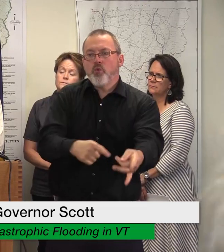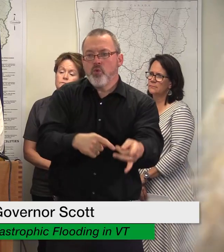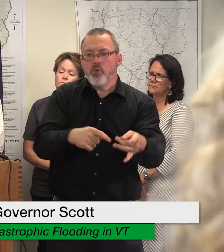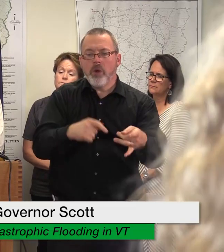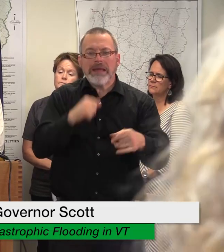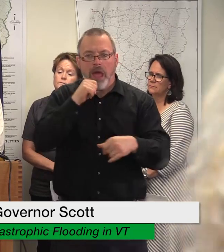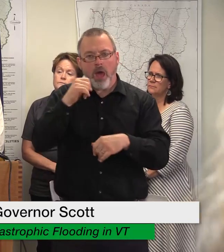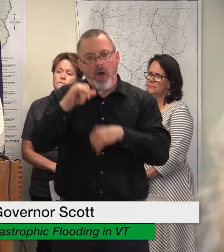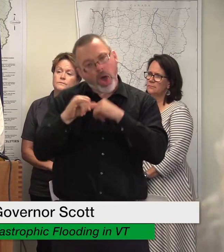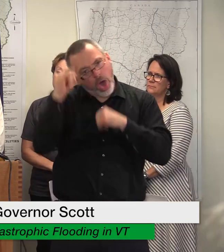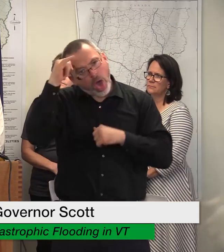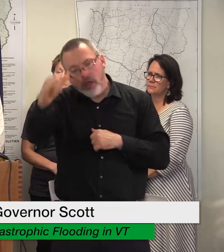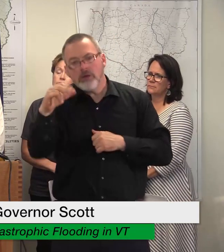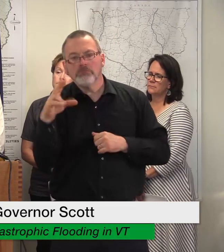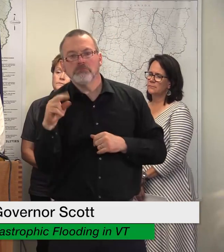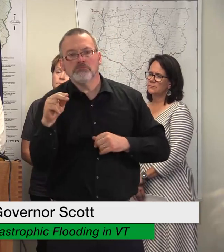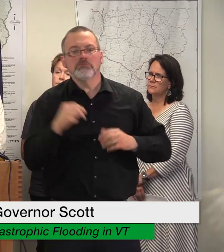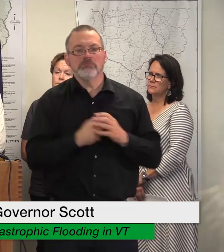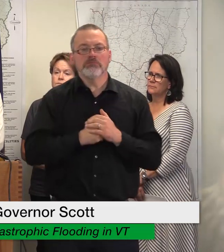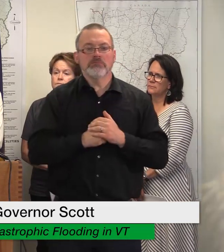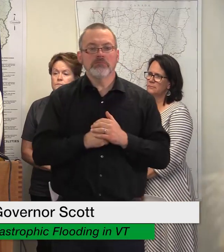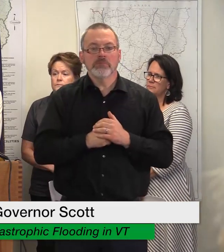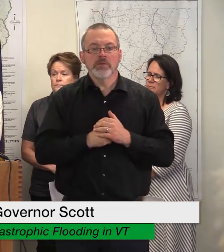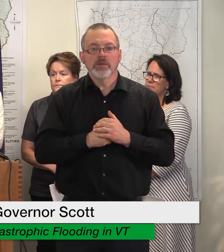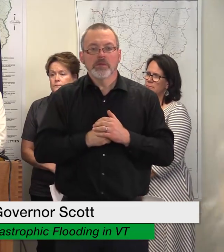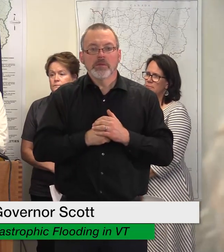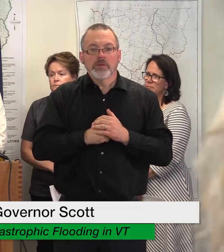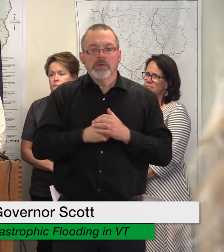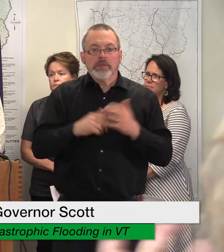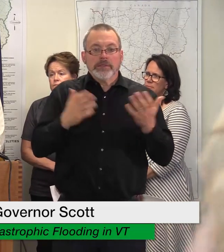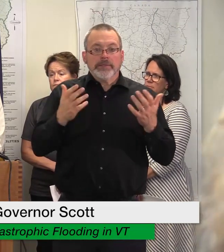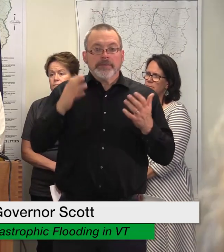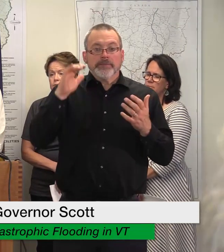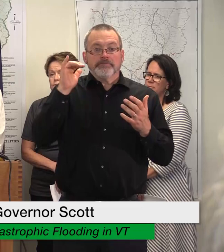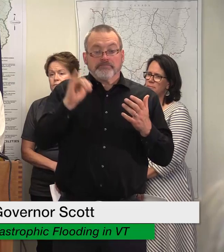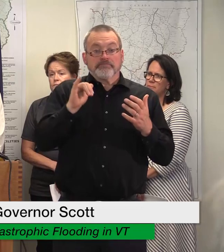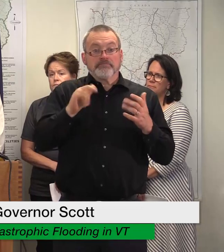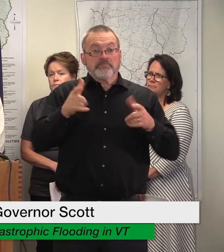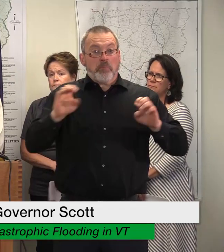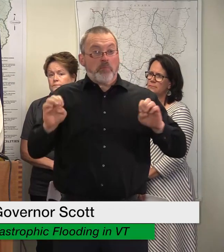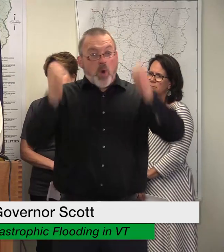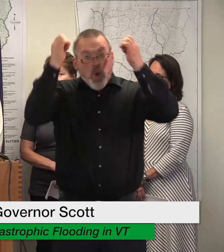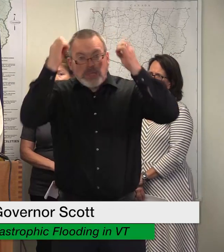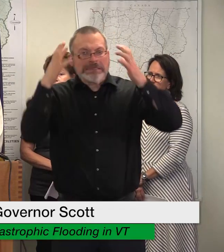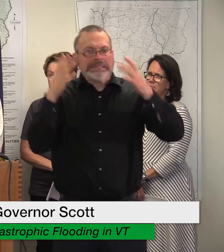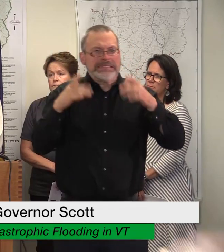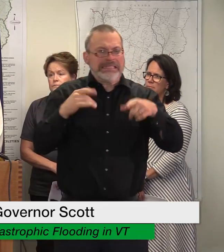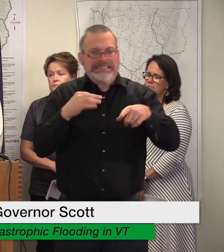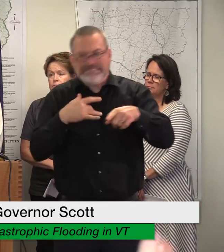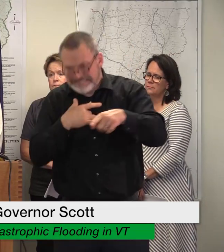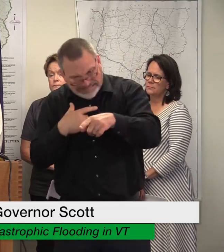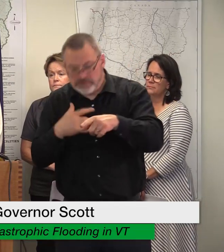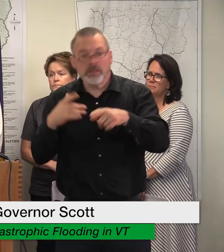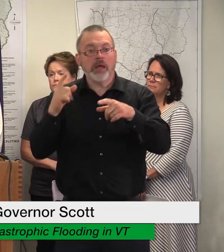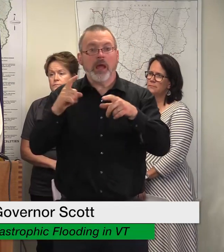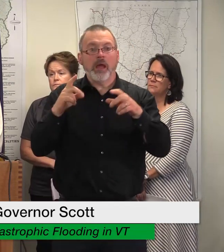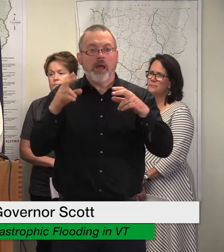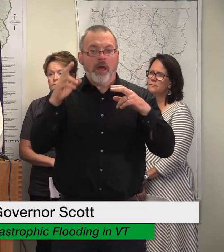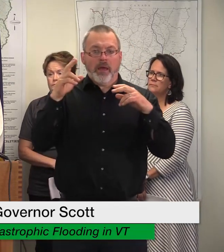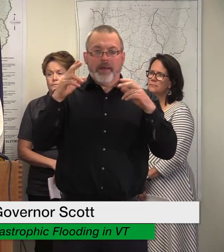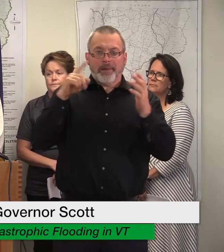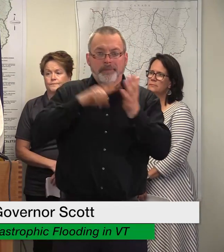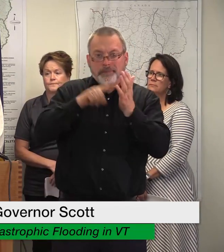declaration of the governor of a disaster or emergency, a municipal building inspector, municipal health